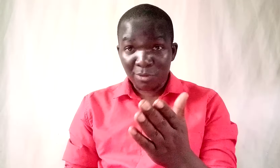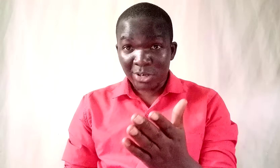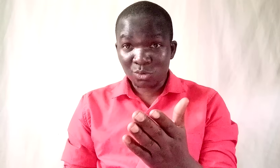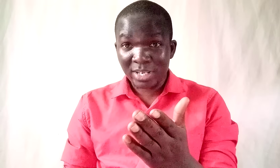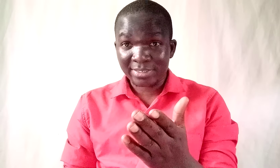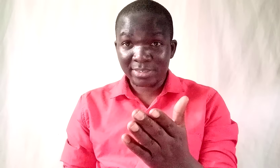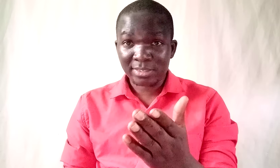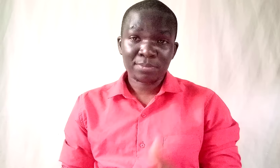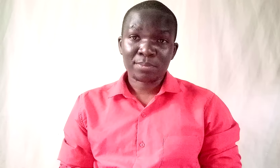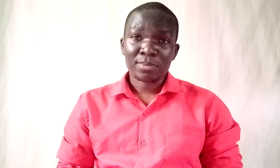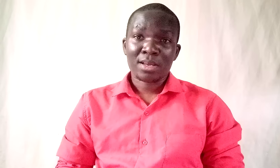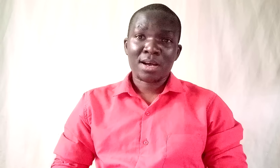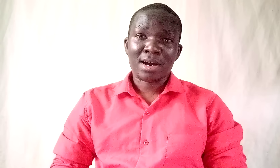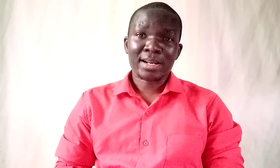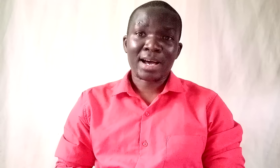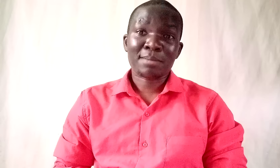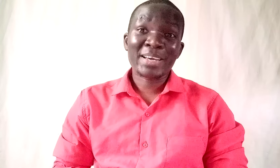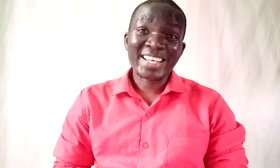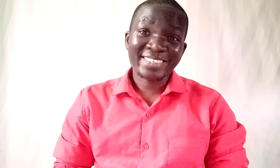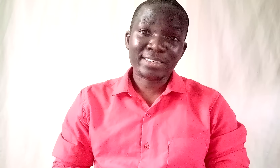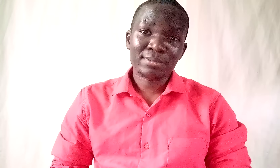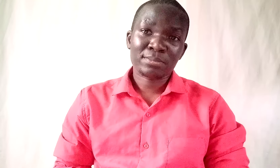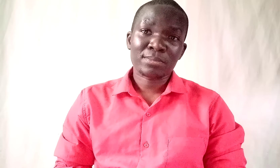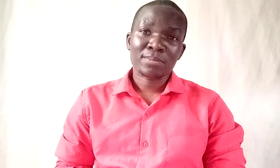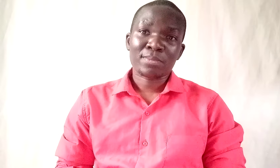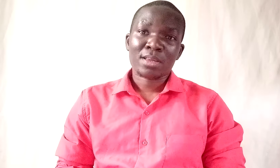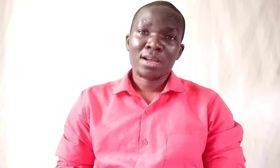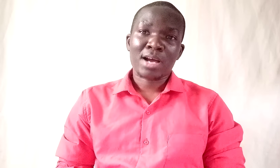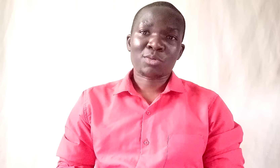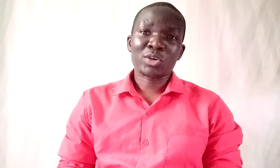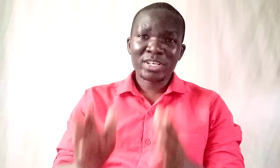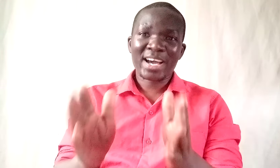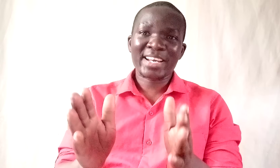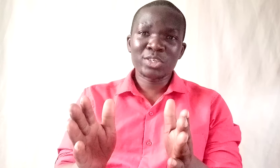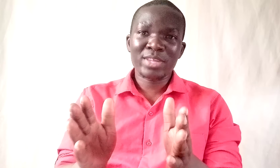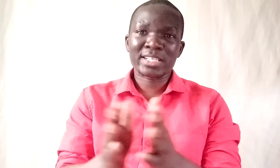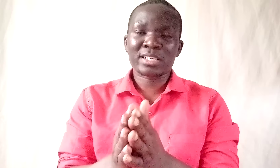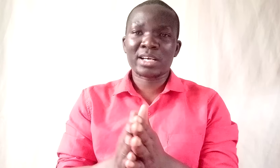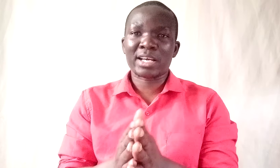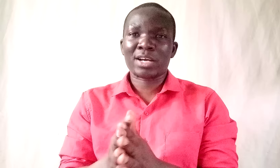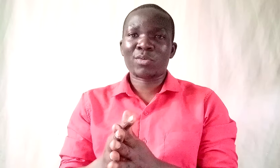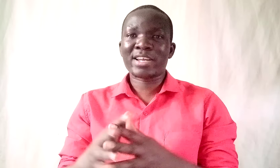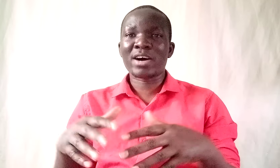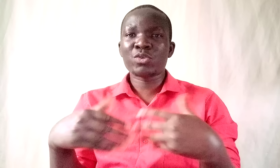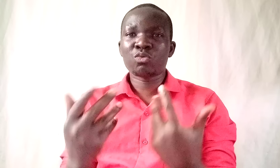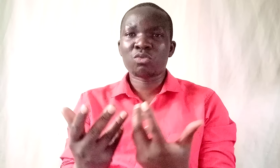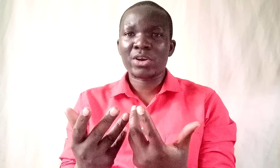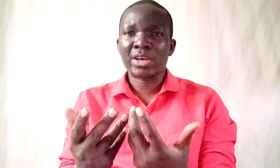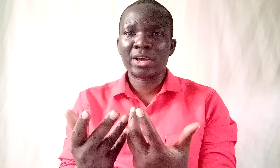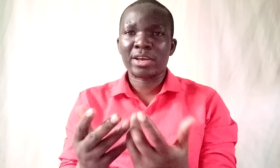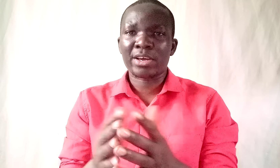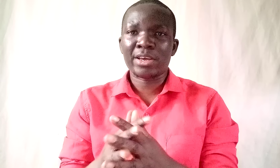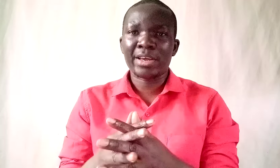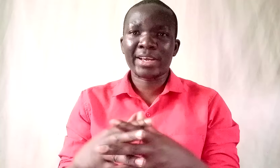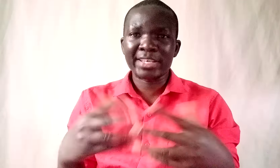our students are medics, and I want to encourage you that whenever you engage with